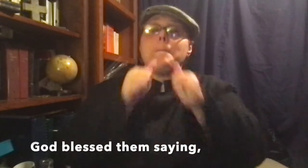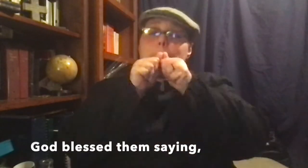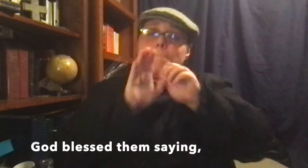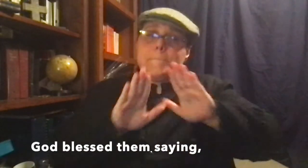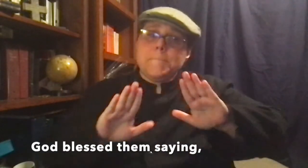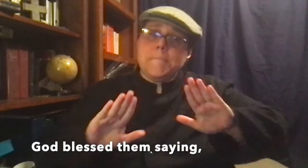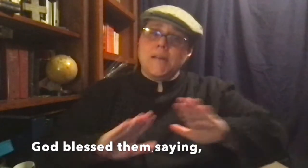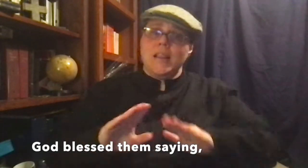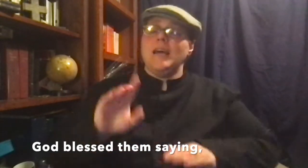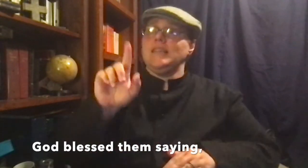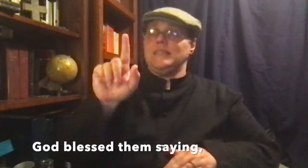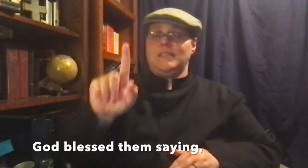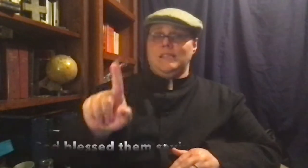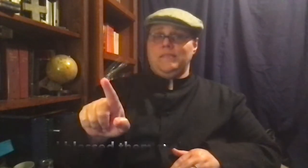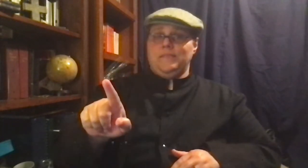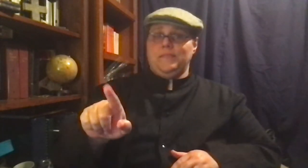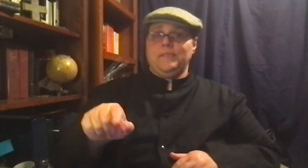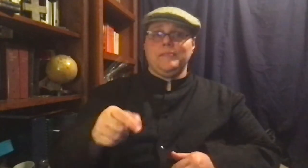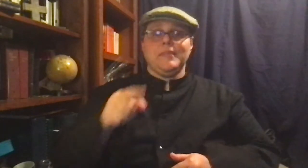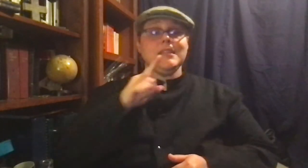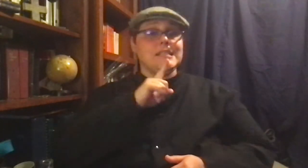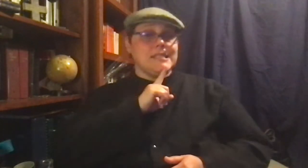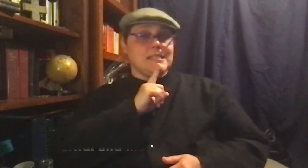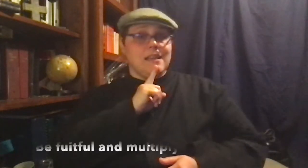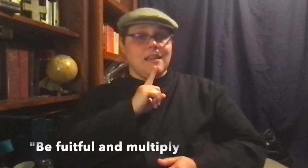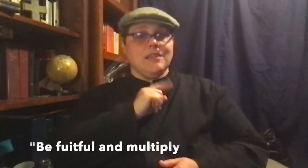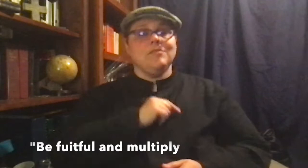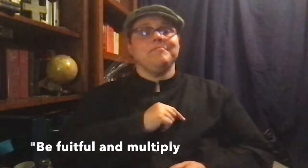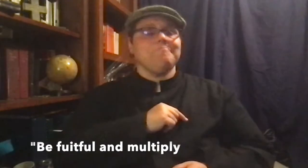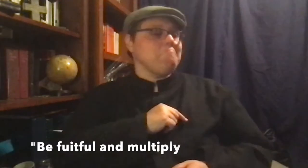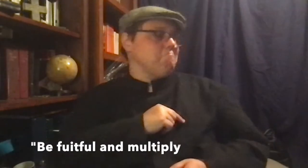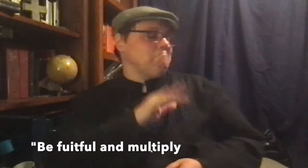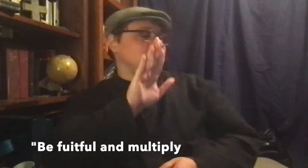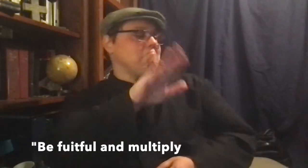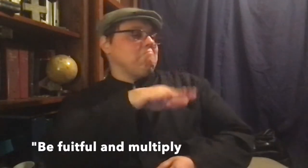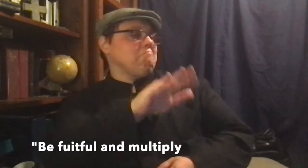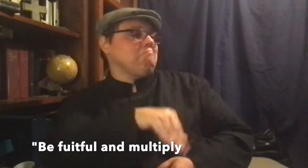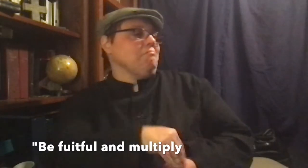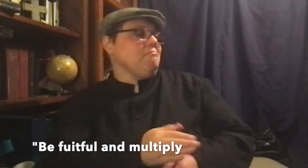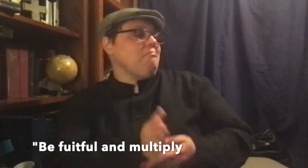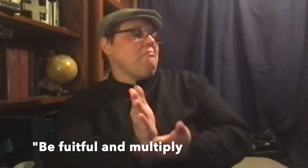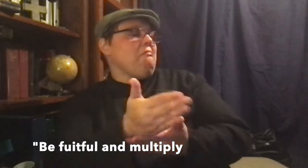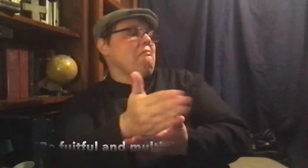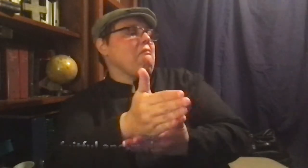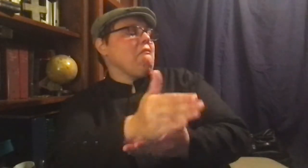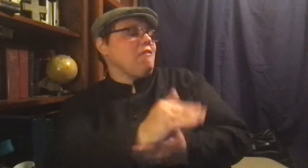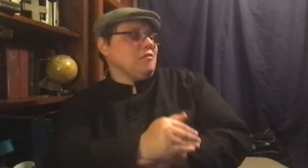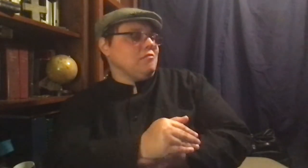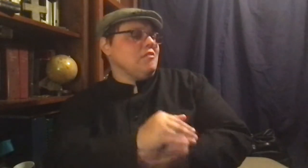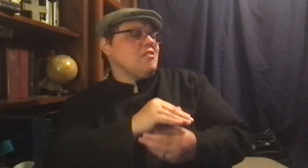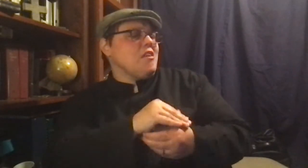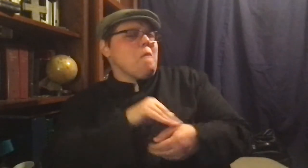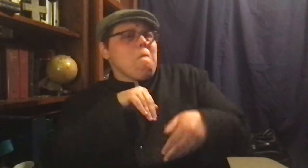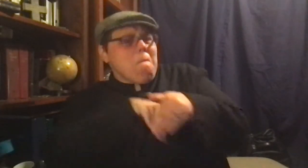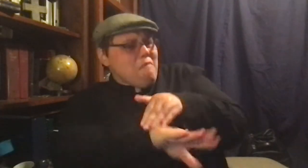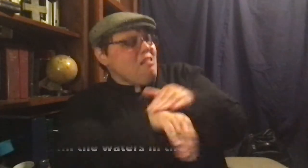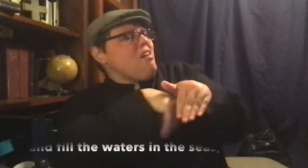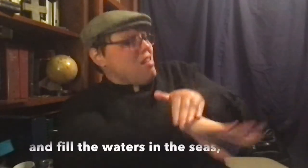God blessed them, saying, "Be fruitful and multiply, and fill